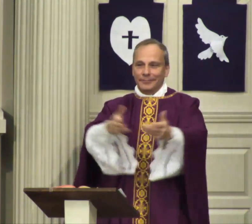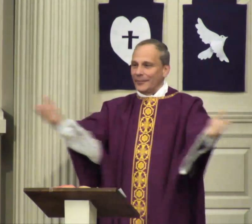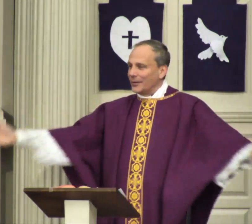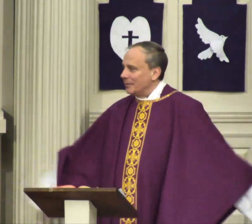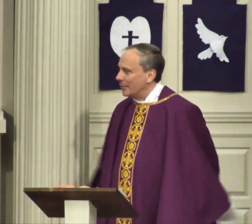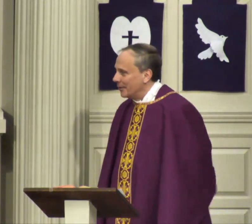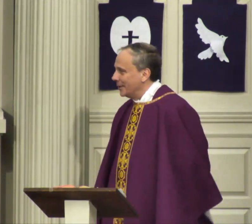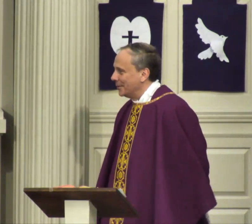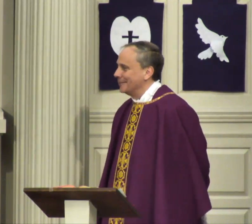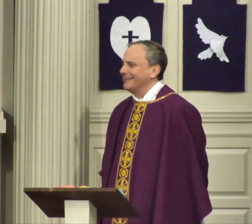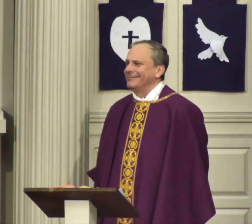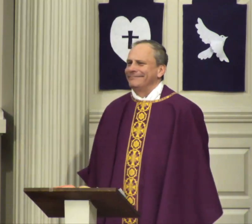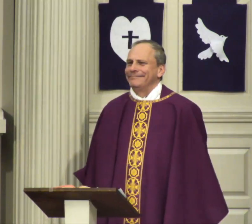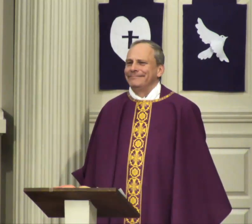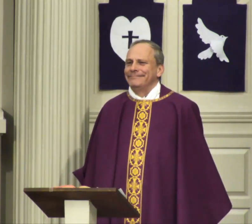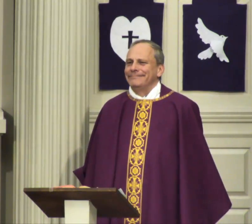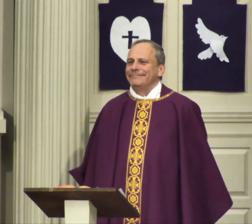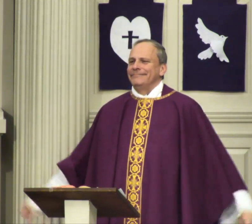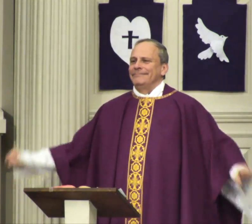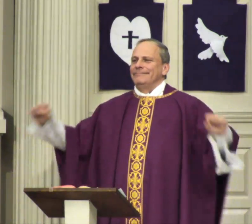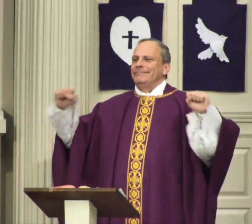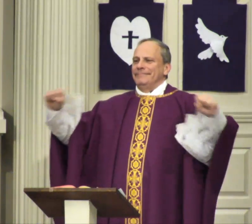The Lord be with you.